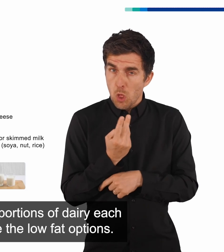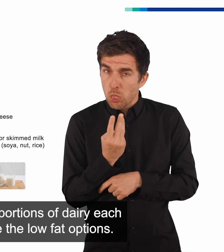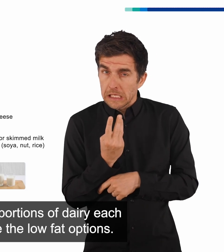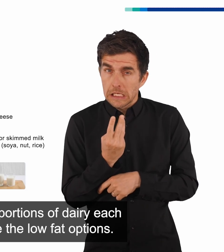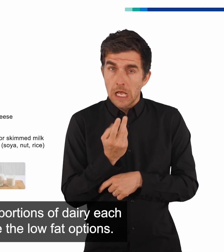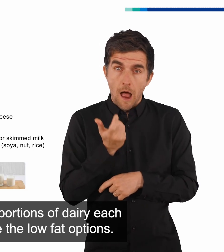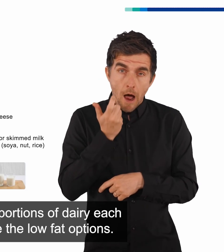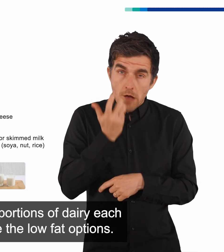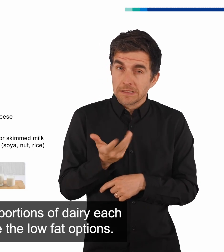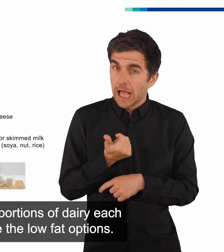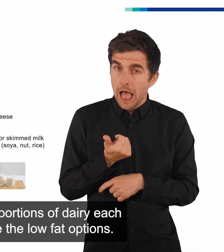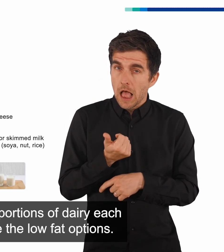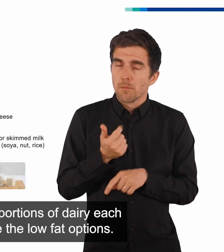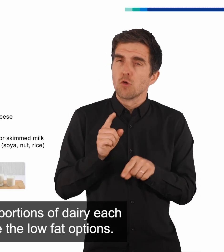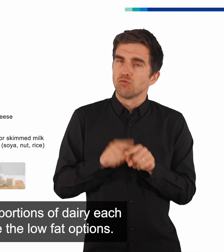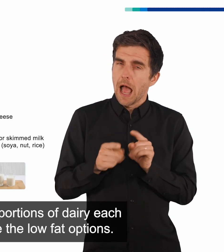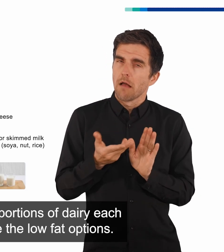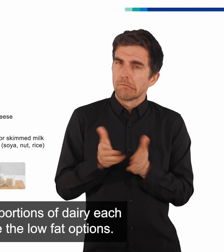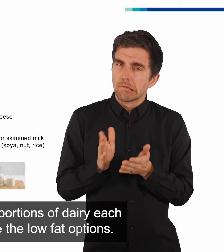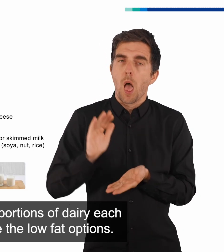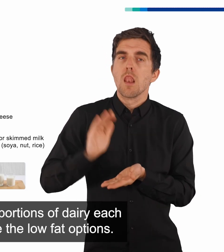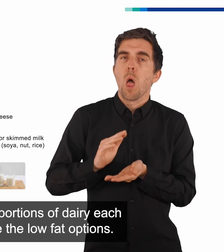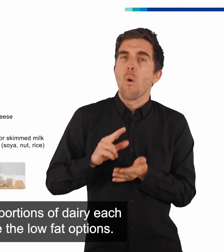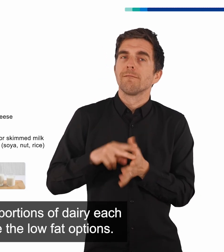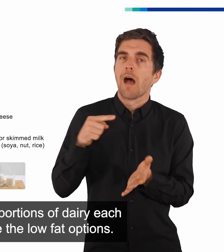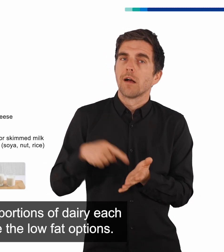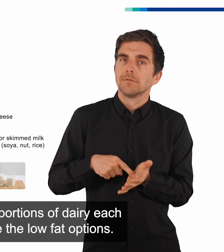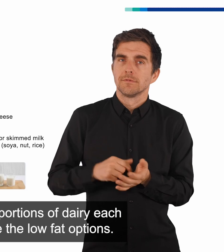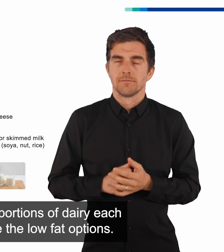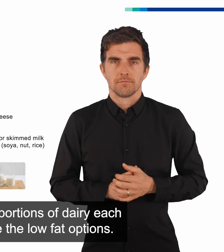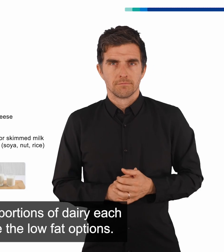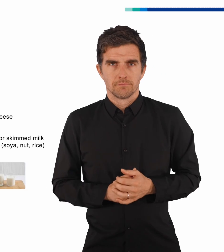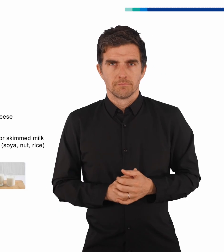options. Here are some examples of what each portion size would look like.